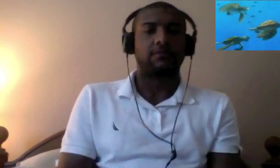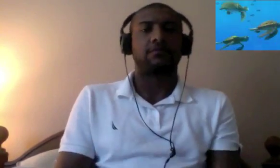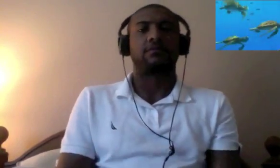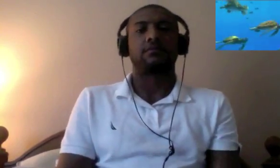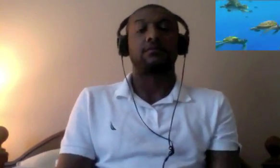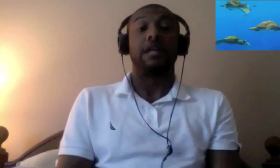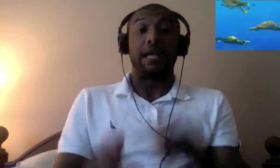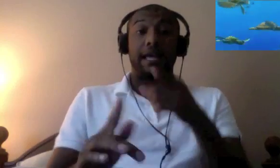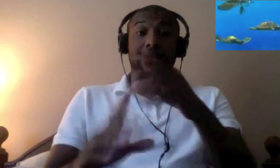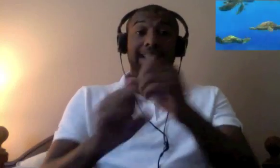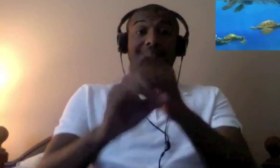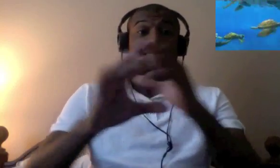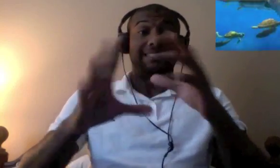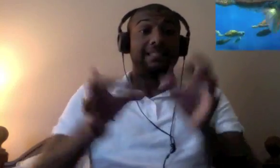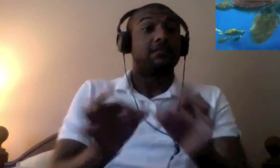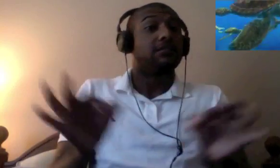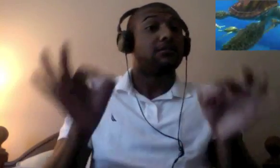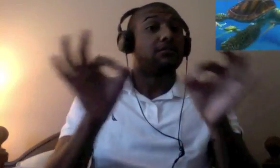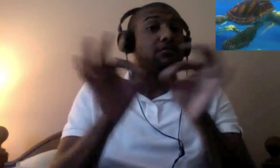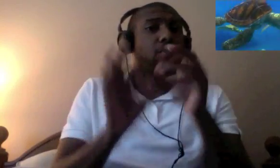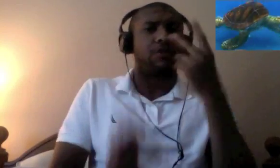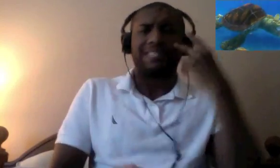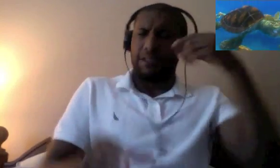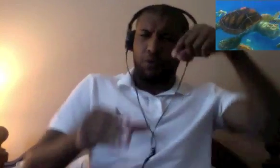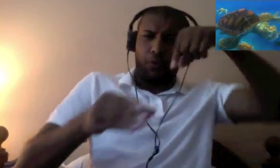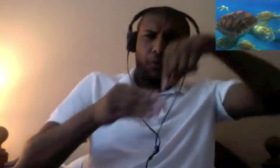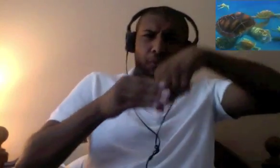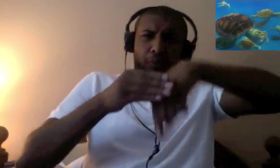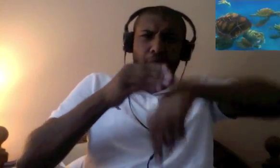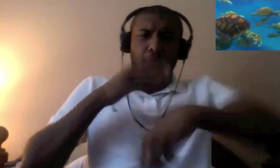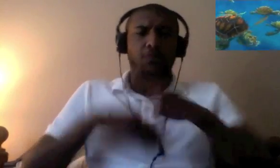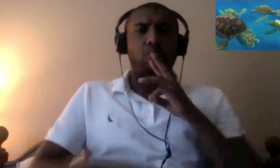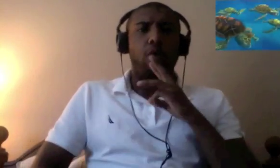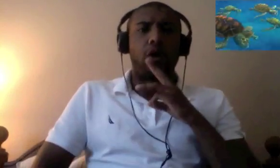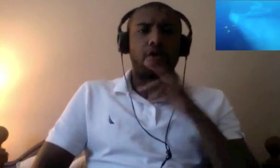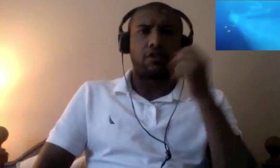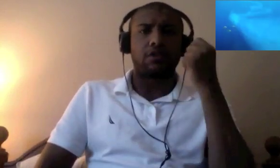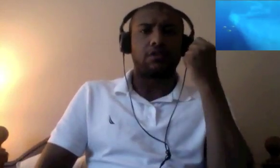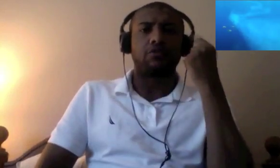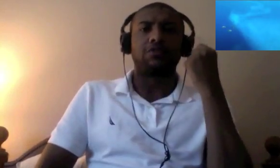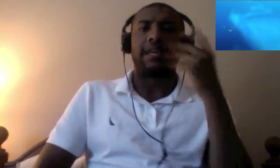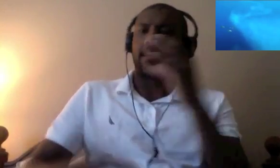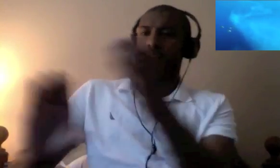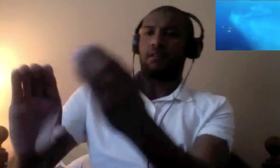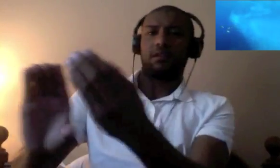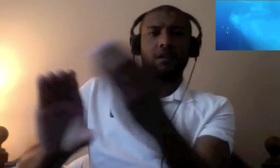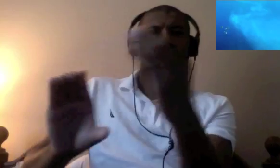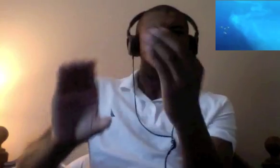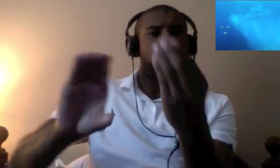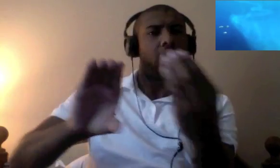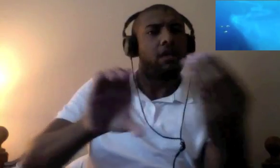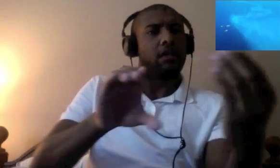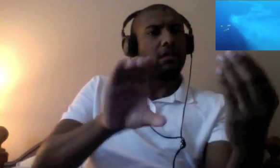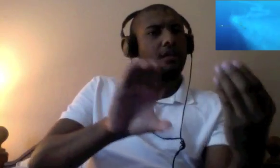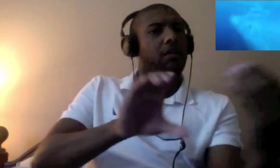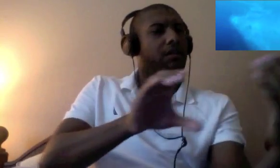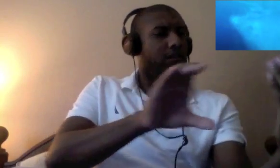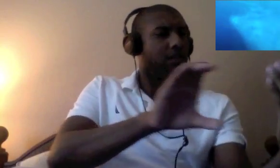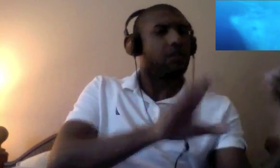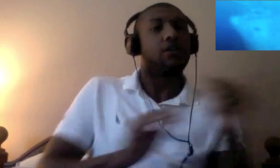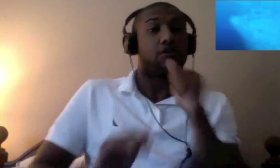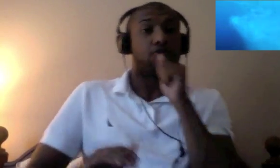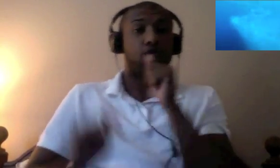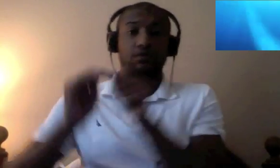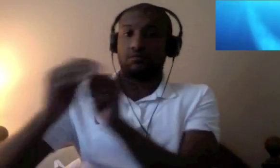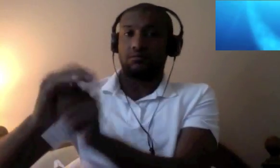really important we see deep into the underwater, so we understand what the East Australian current is, that the turtles are diving into and going on this roller coaster